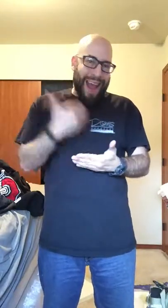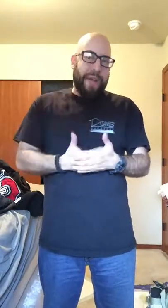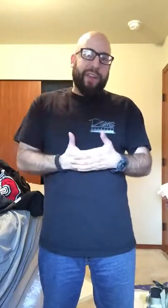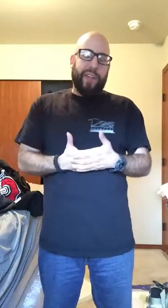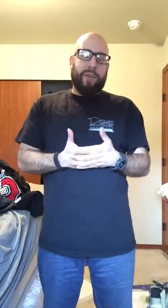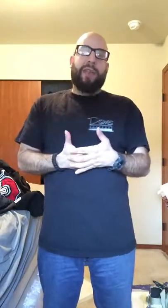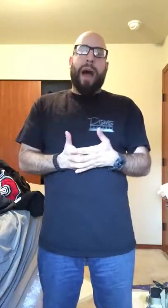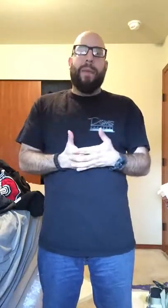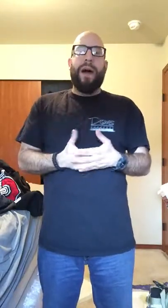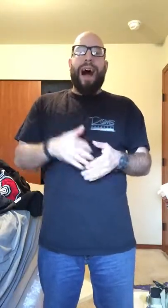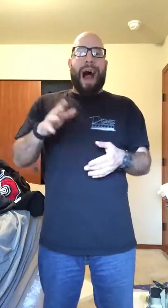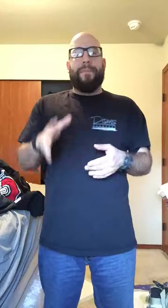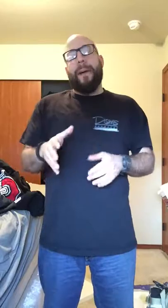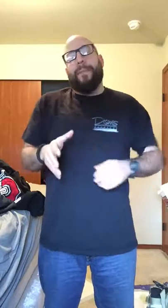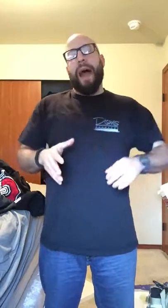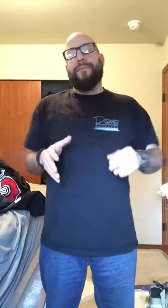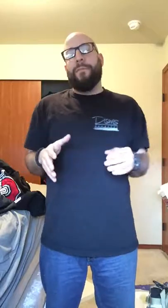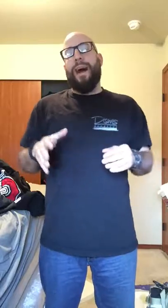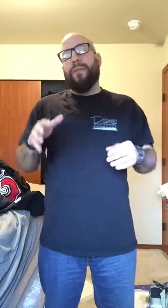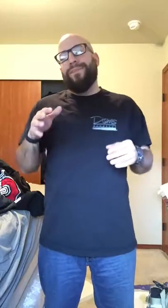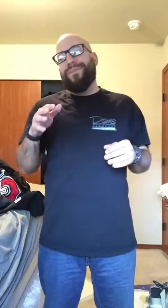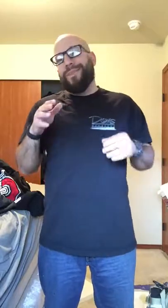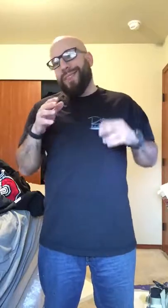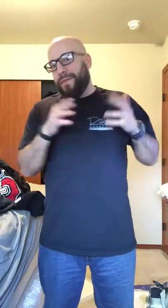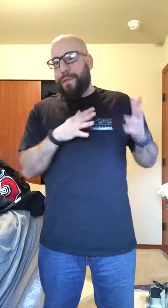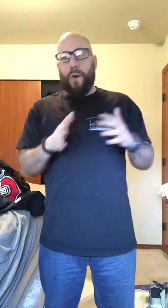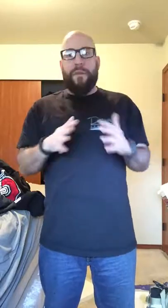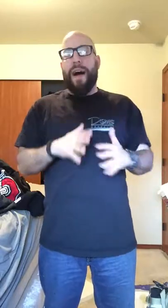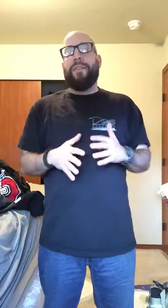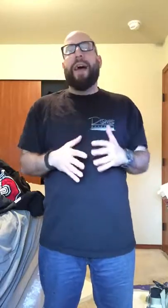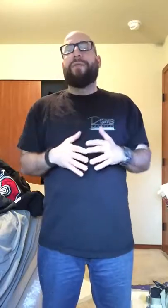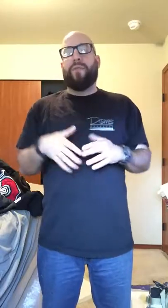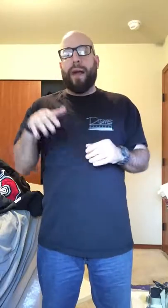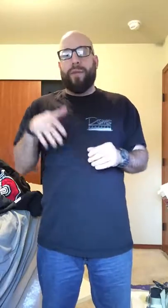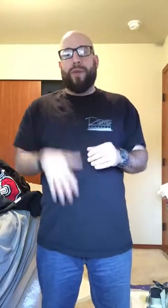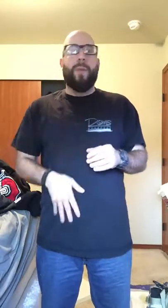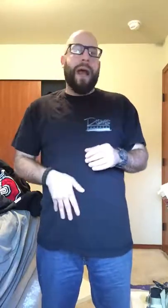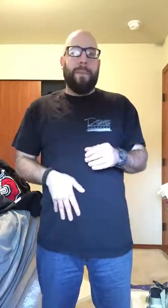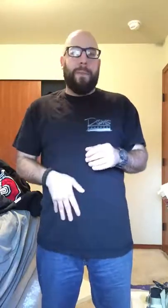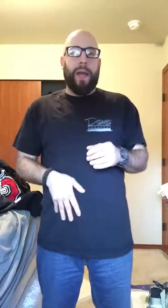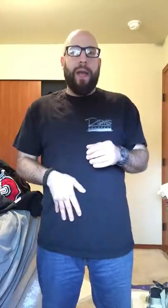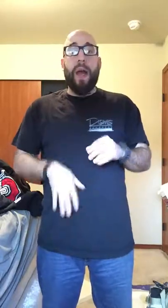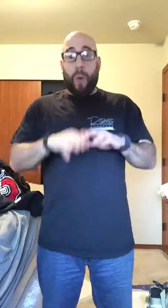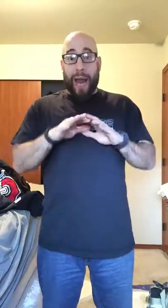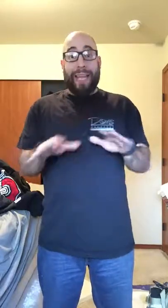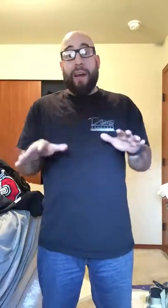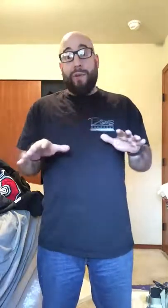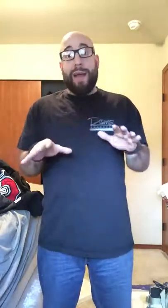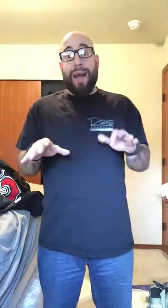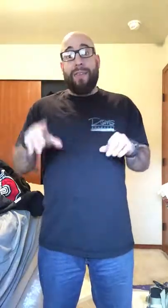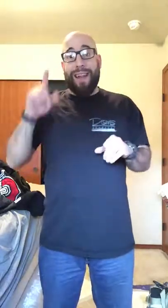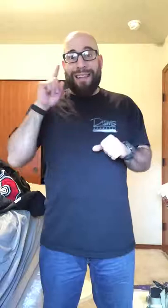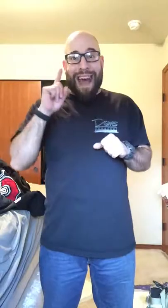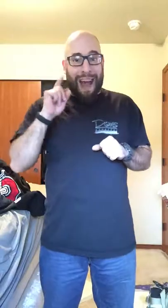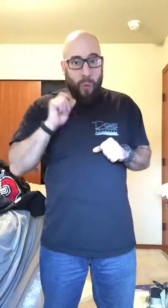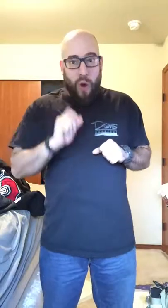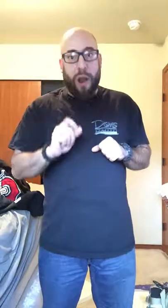every single time. I probably have about 4,000 to 5,000 rounds through my M&P. When I tell you guys, not one